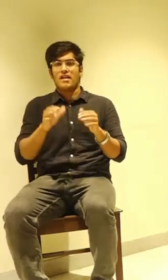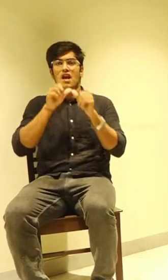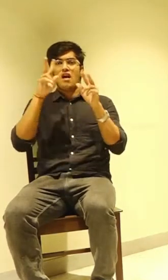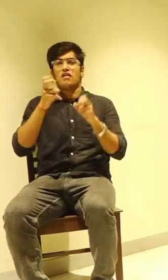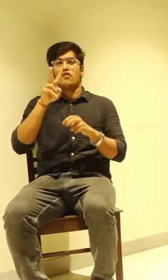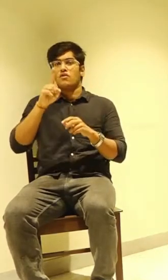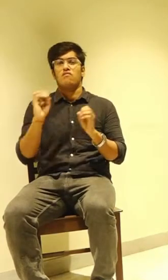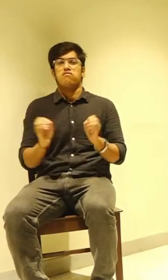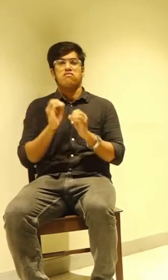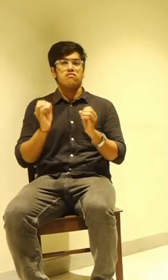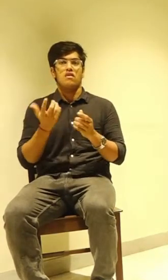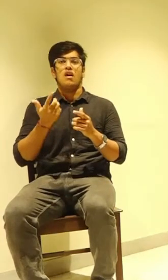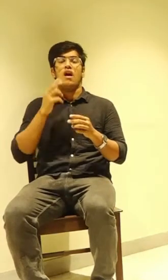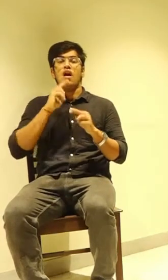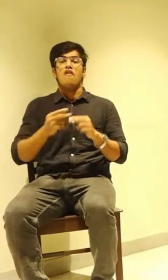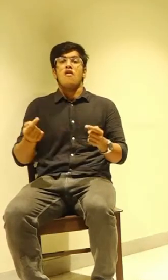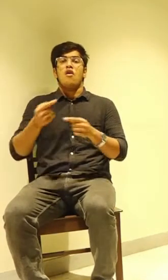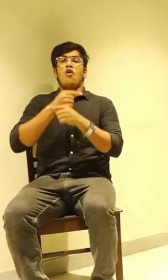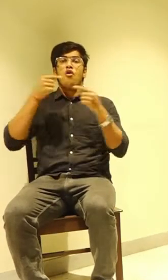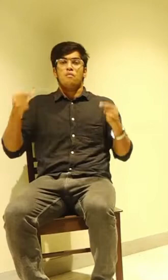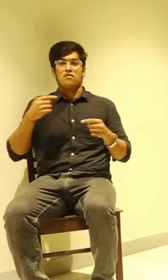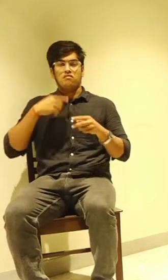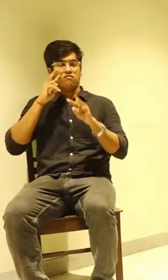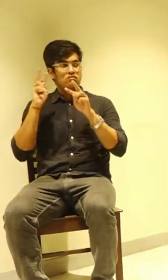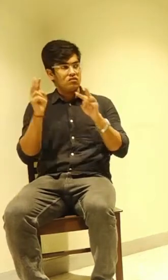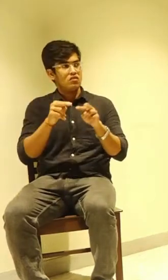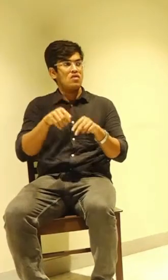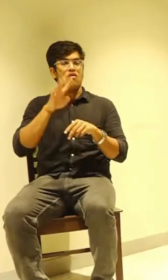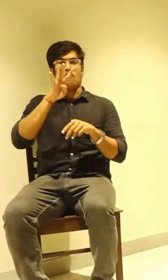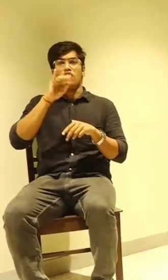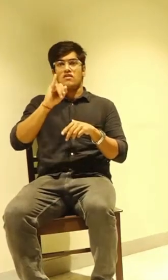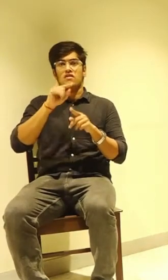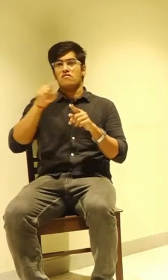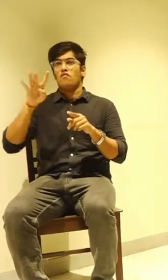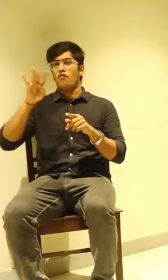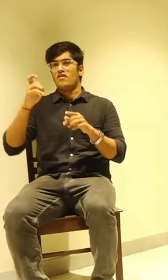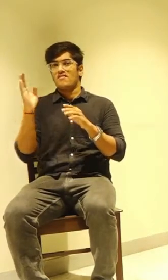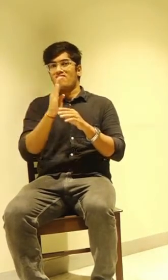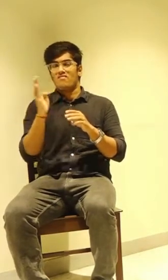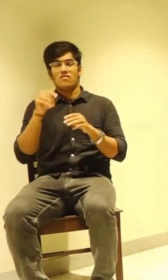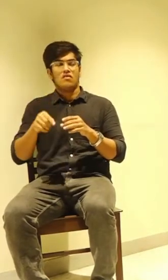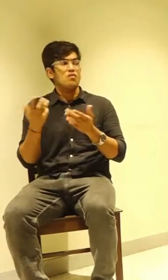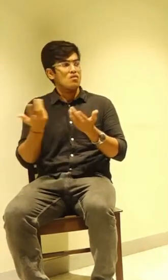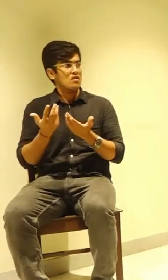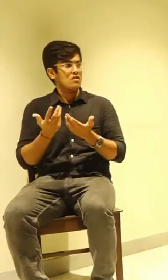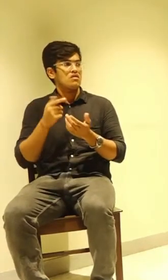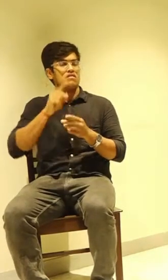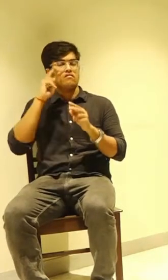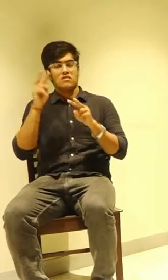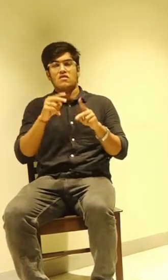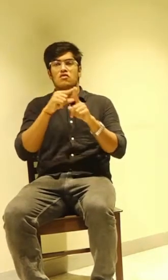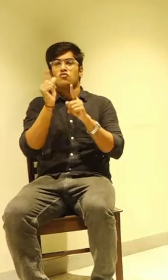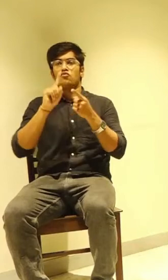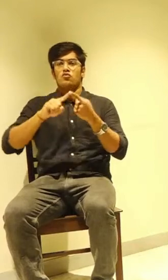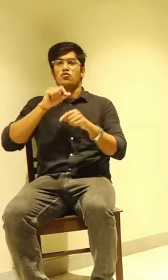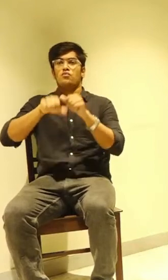then conversely, if we look at what happened between 46 and 47, then you can actually ascribe due process as the